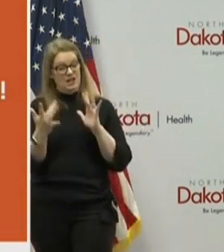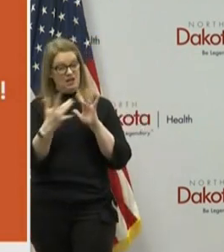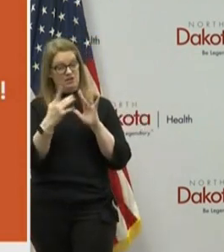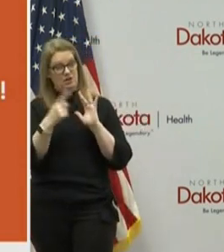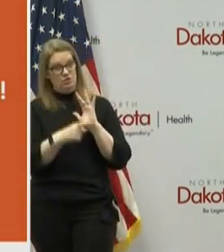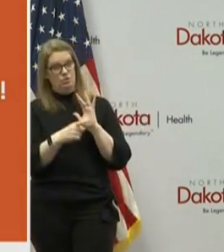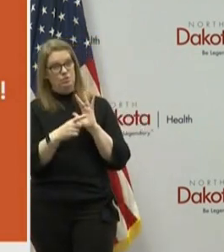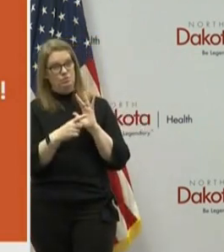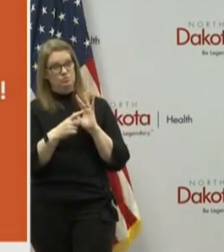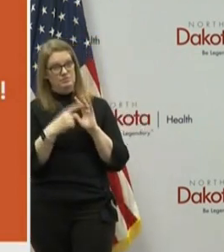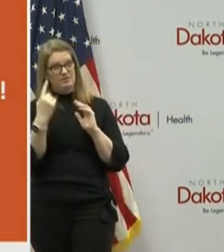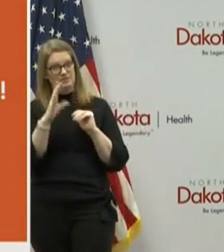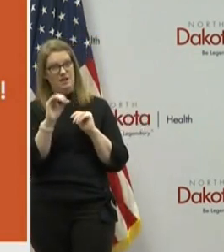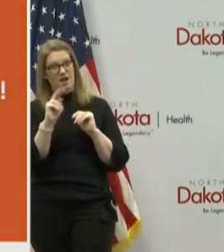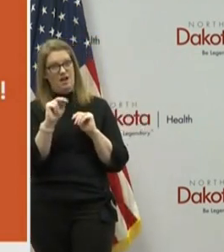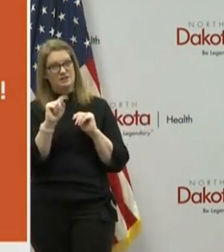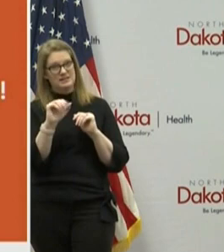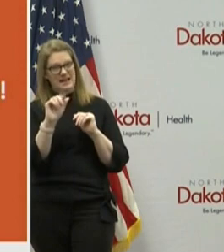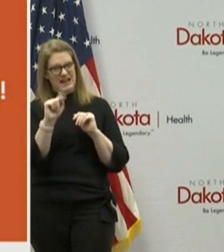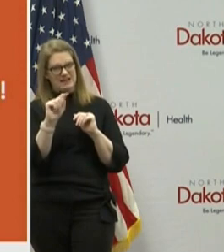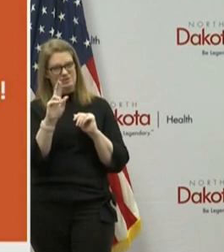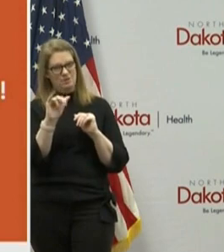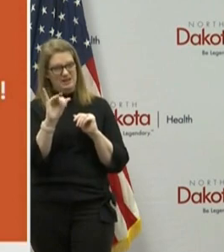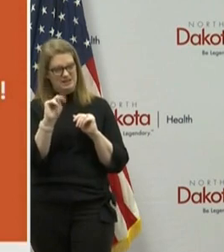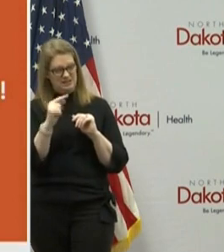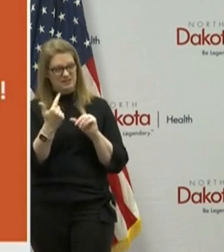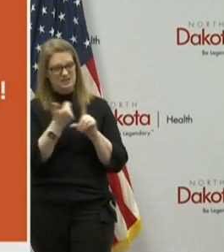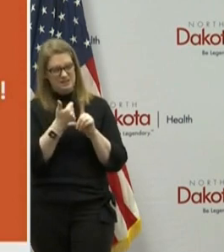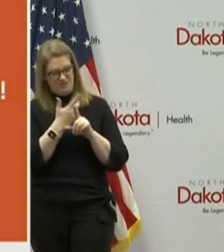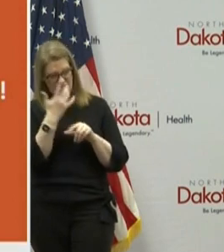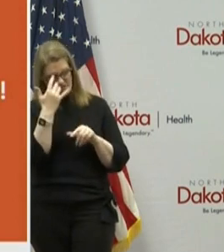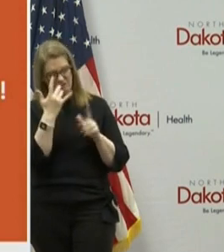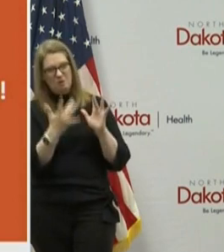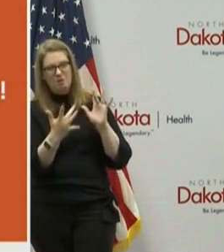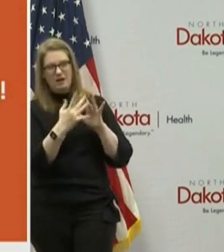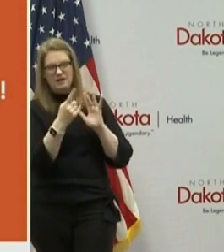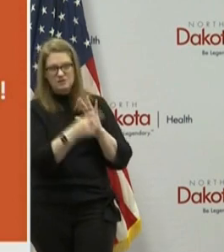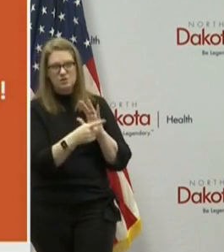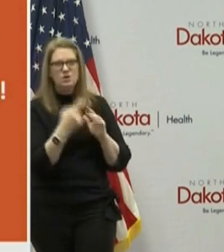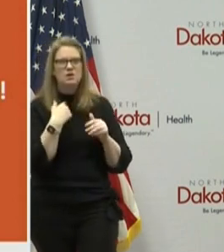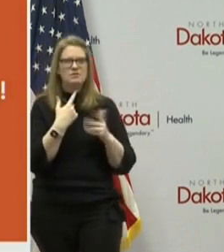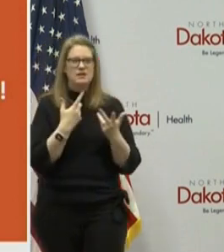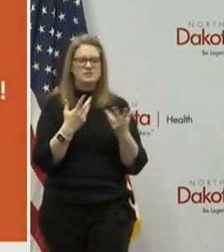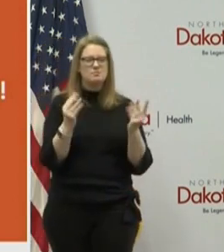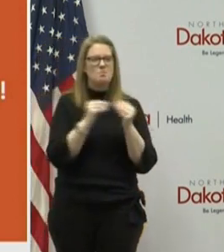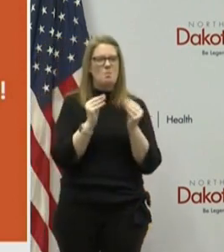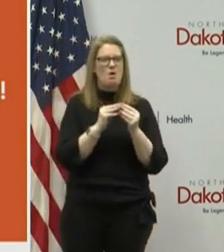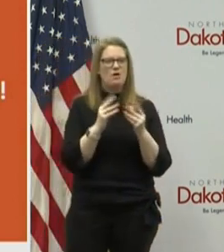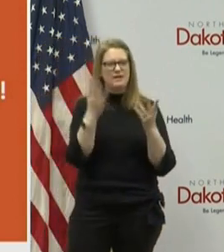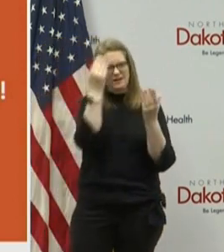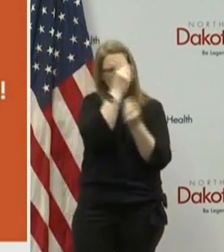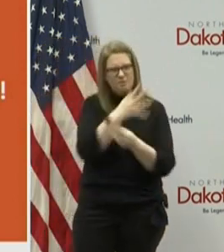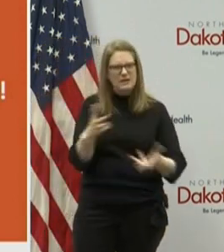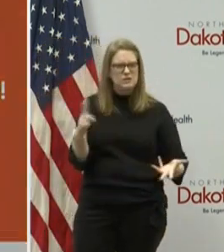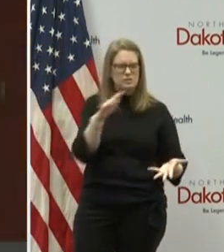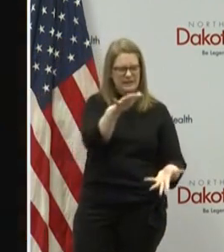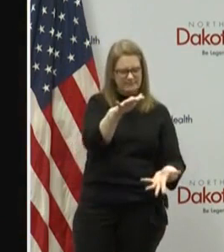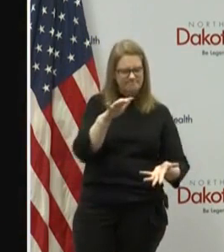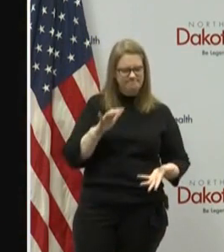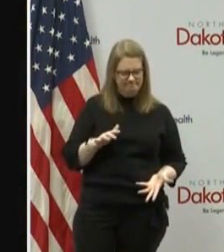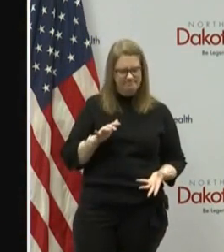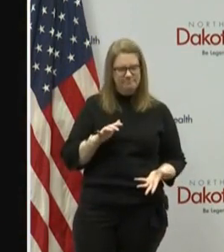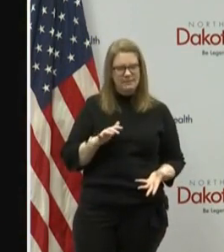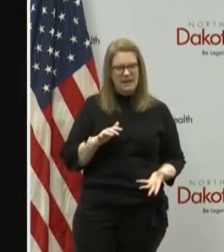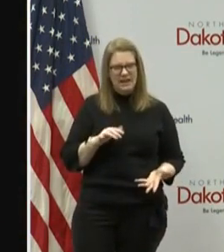health applications that could be done confidentially that would make a ton of sense. And again, the more that we can apply smart